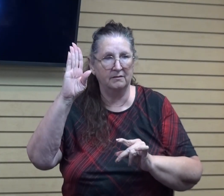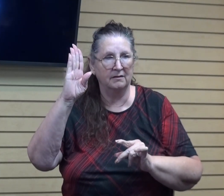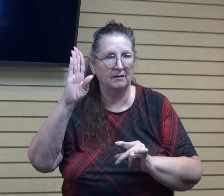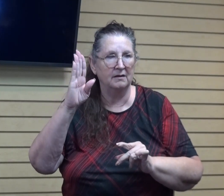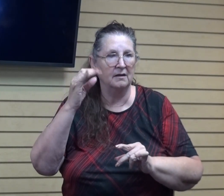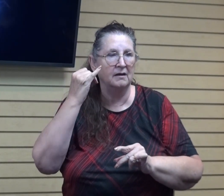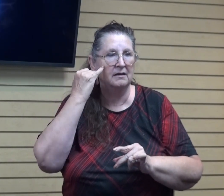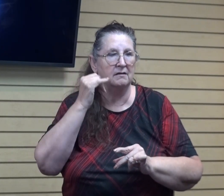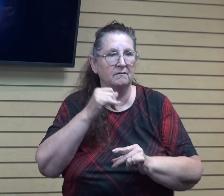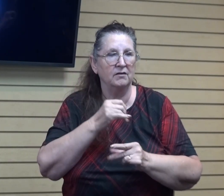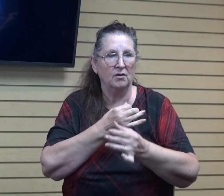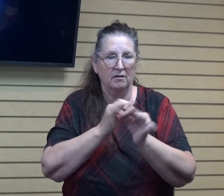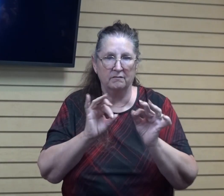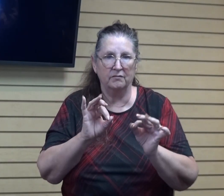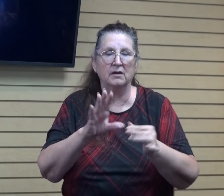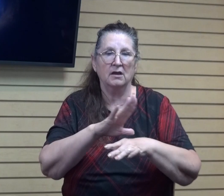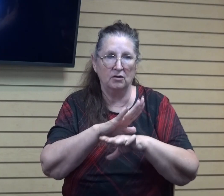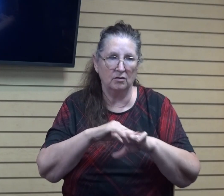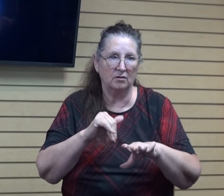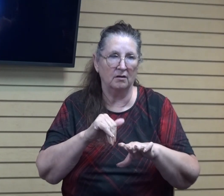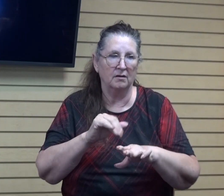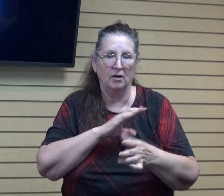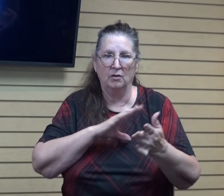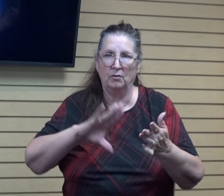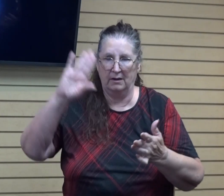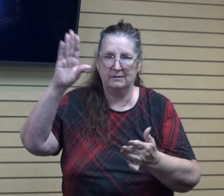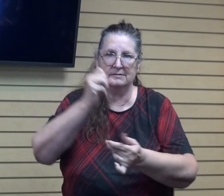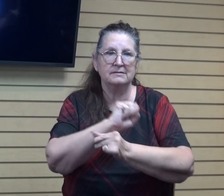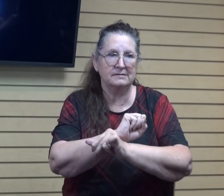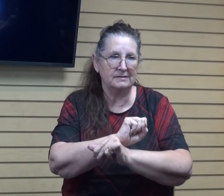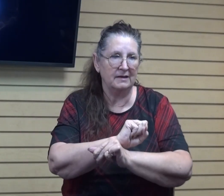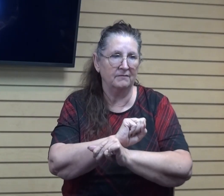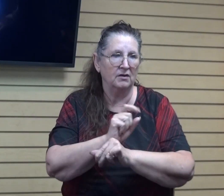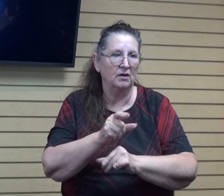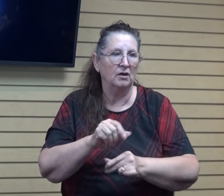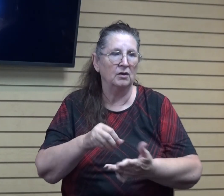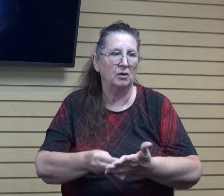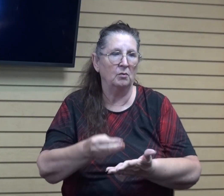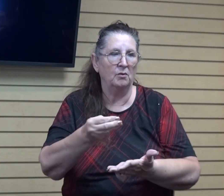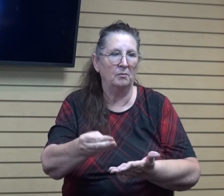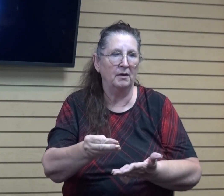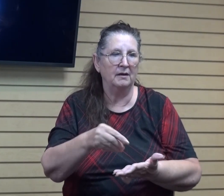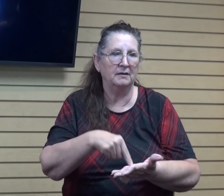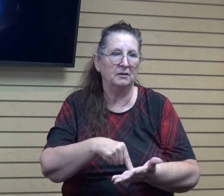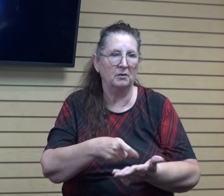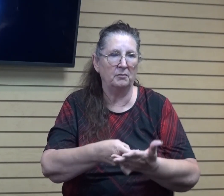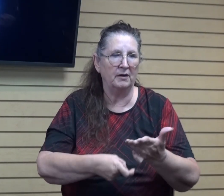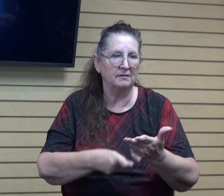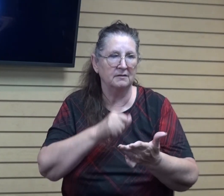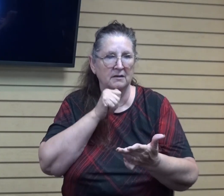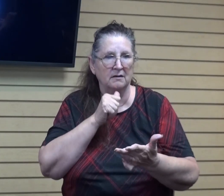while free is Christ's slave. You were bought at a price. Do not become slaves of